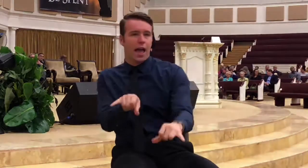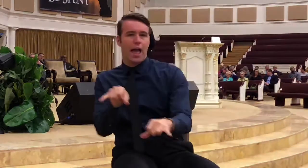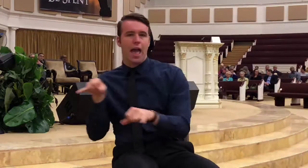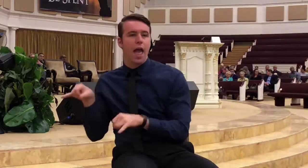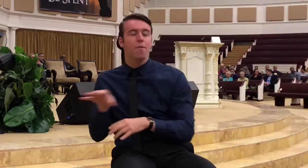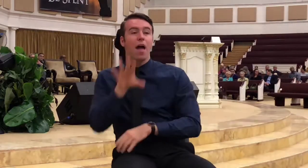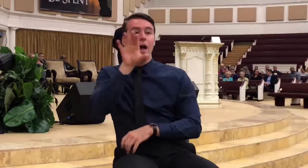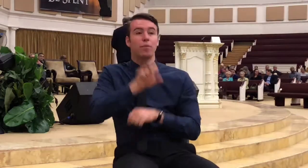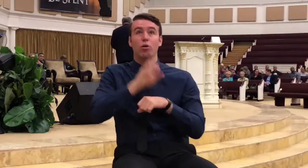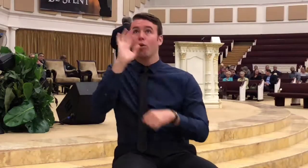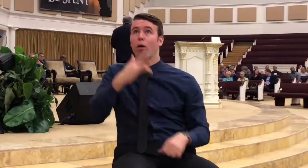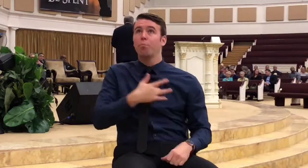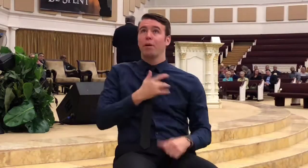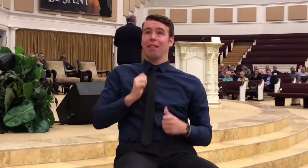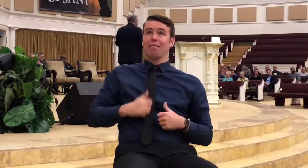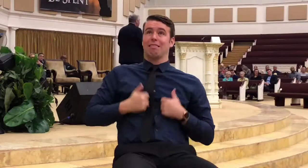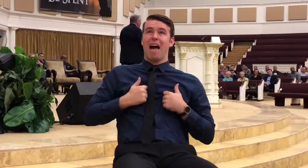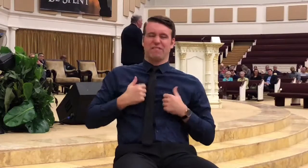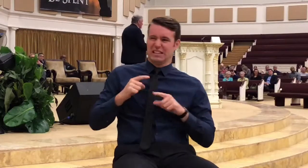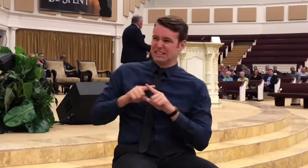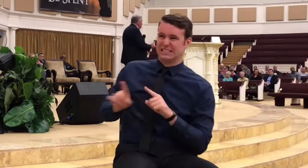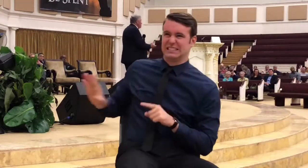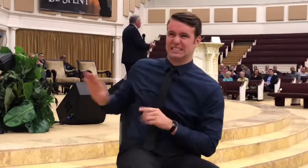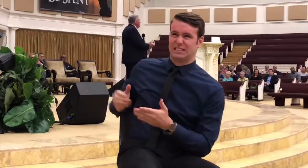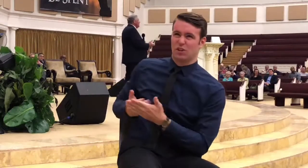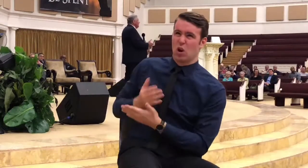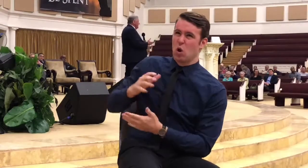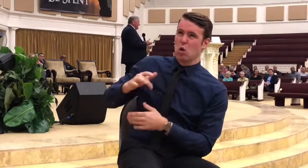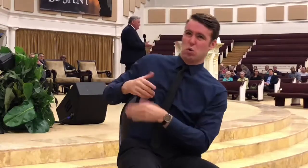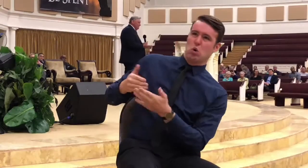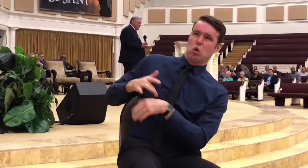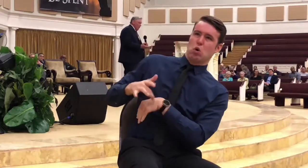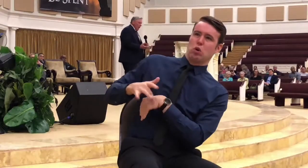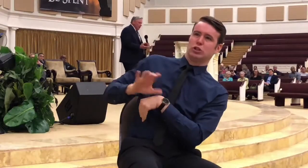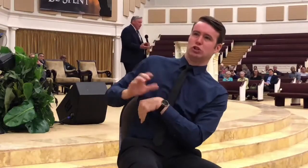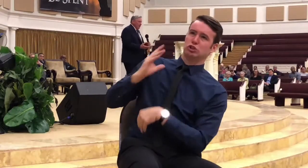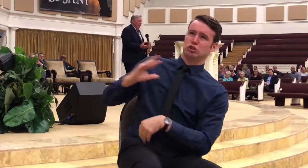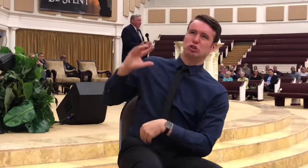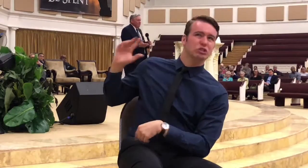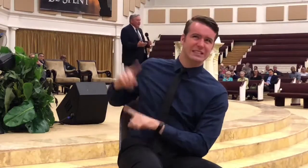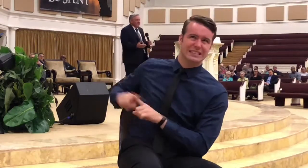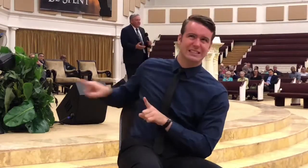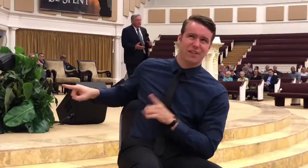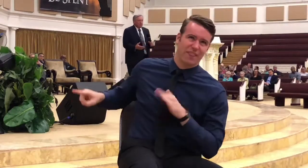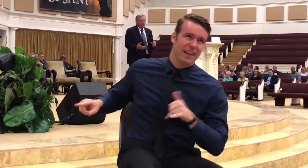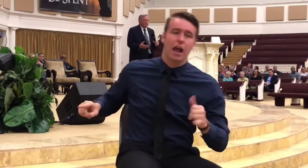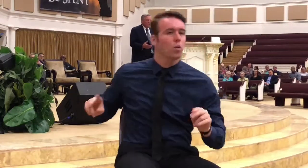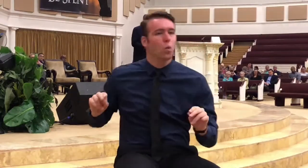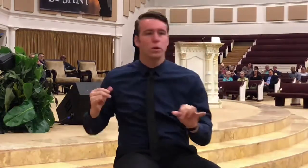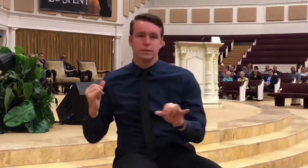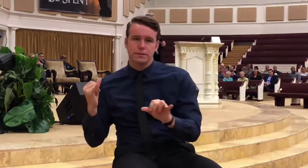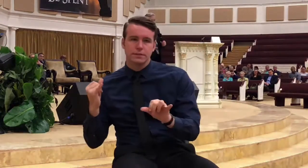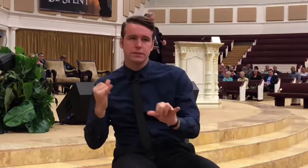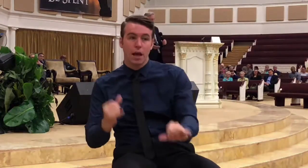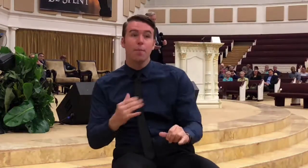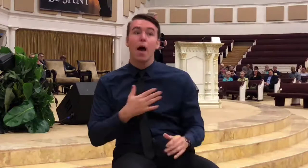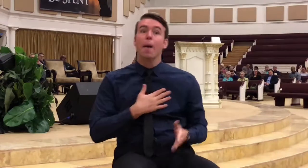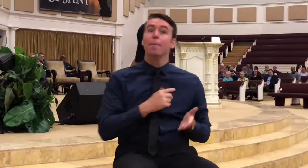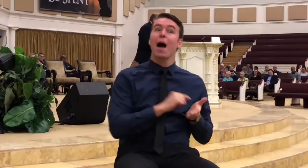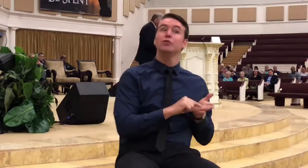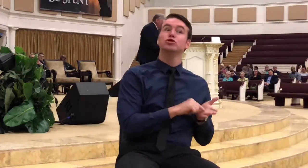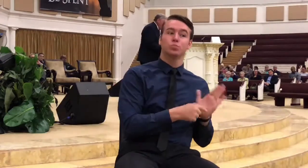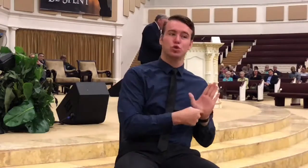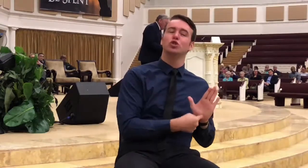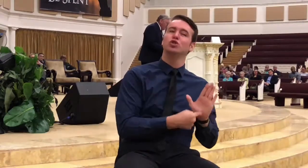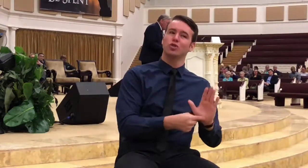I mean a miracle in our lives, in bringing us into the kingdom of God and making this scripture, which is my text